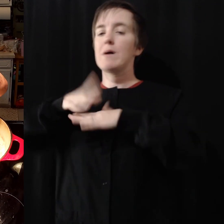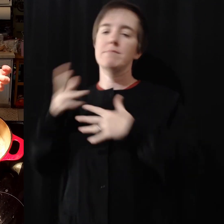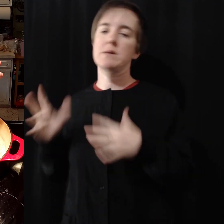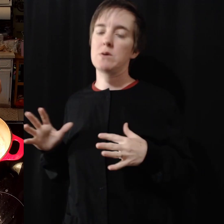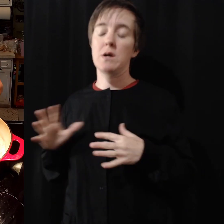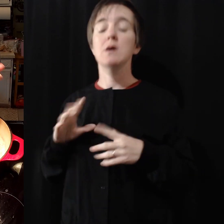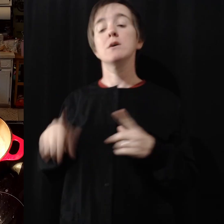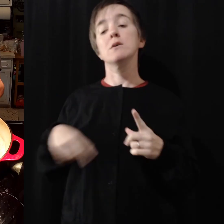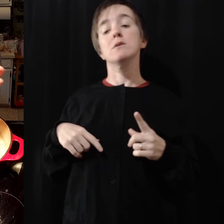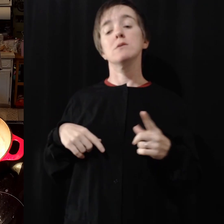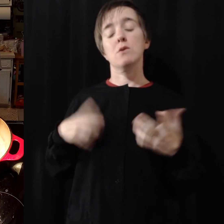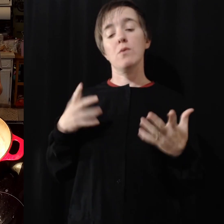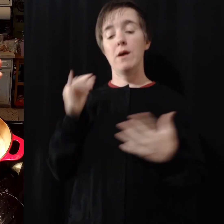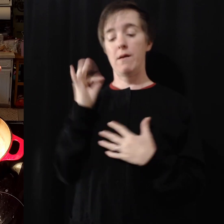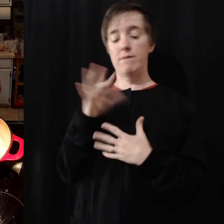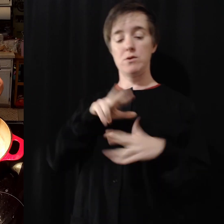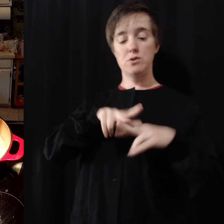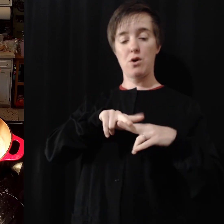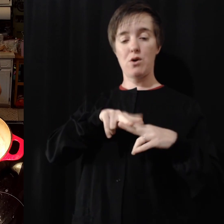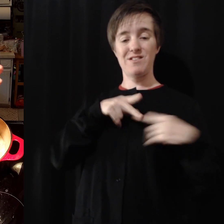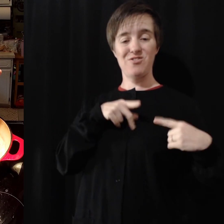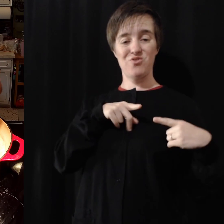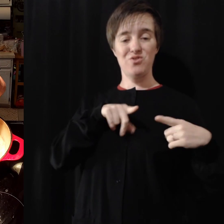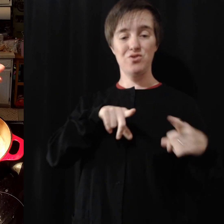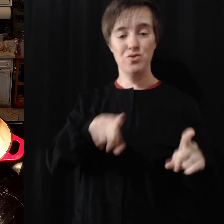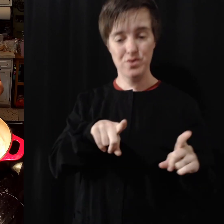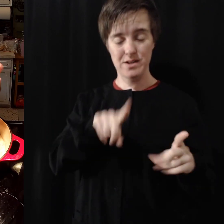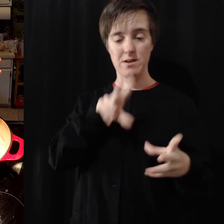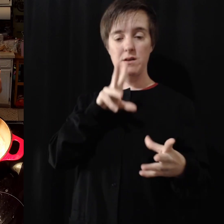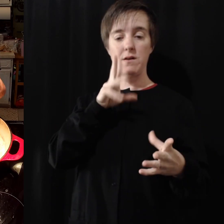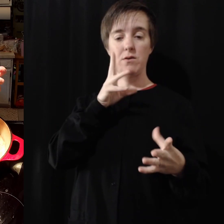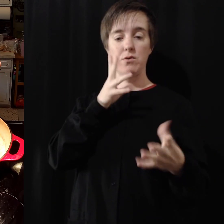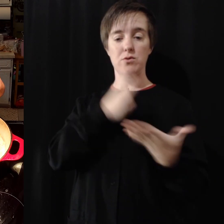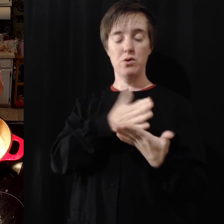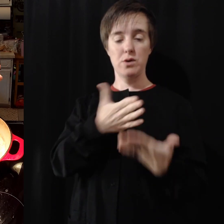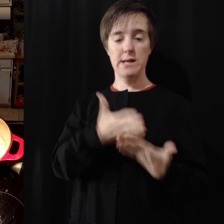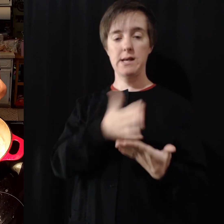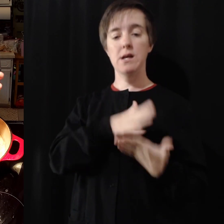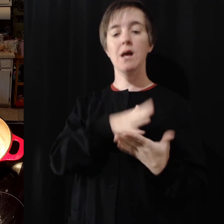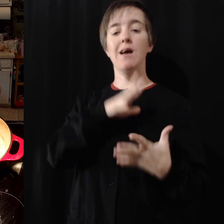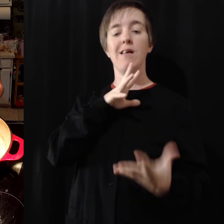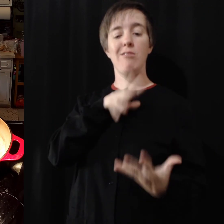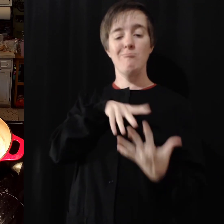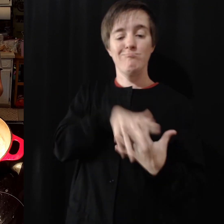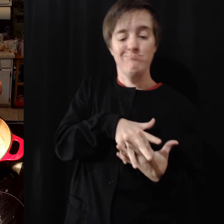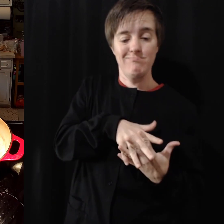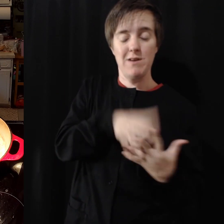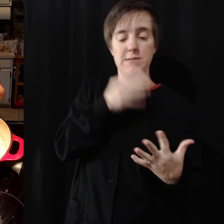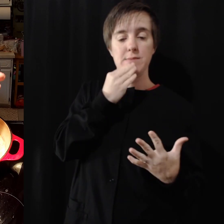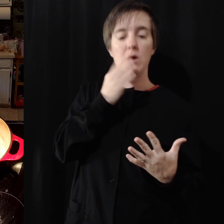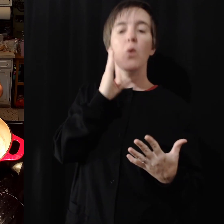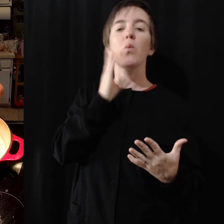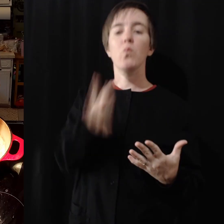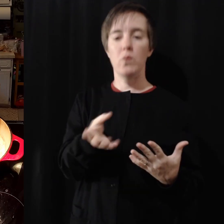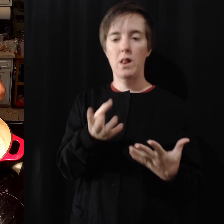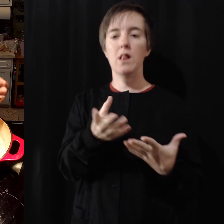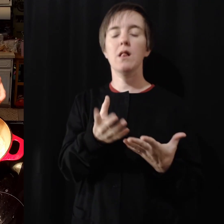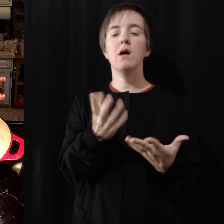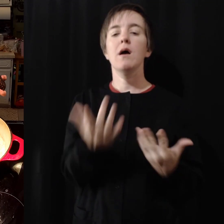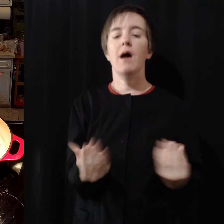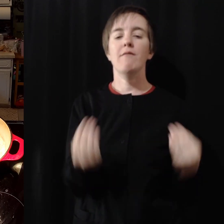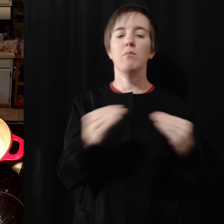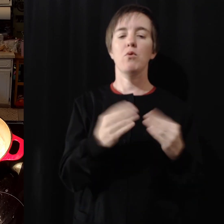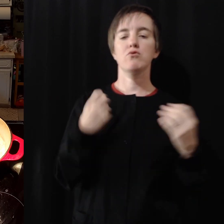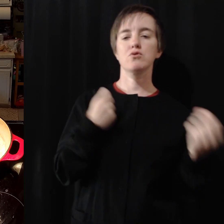when you do your salt in your meal, like while it's cooking or at the beginning, you'll get more